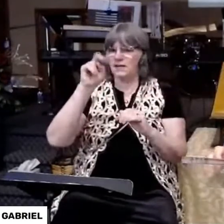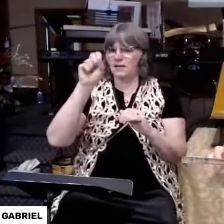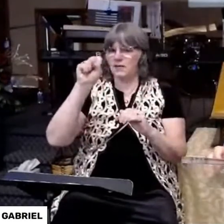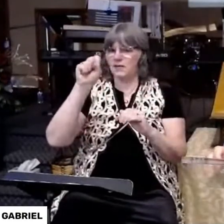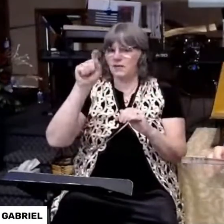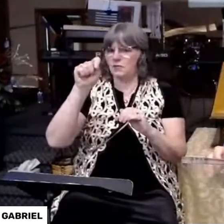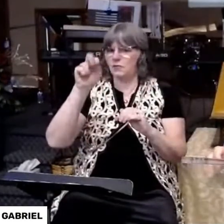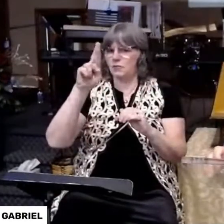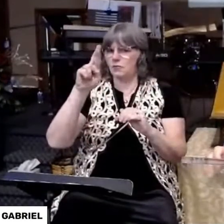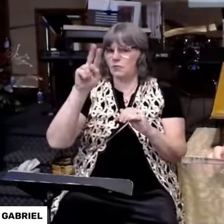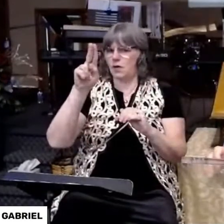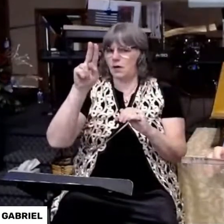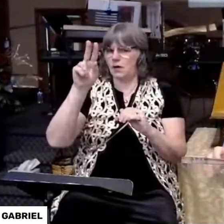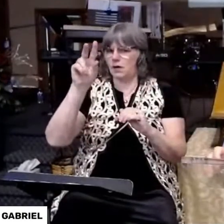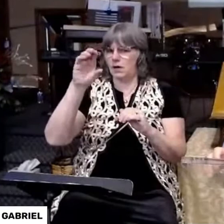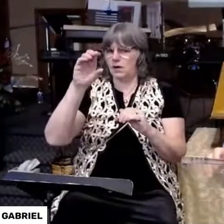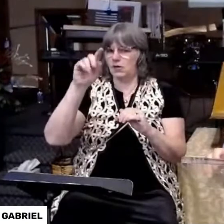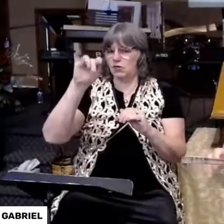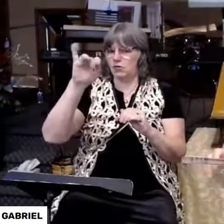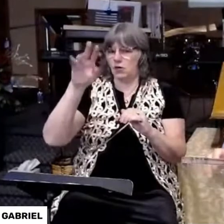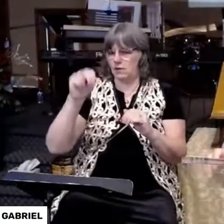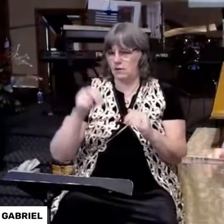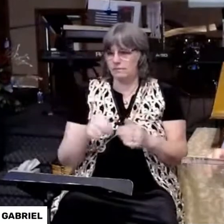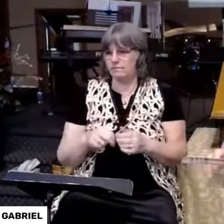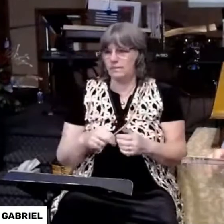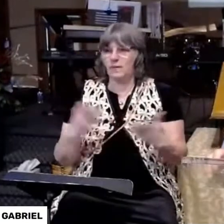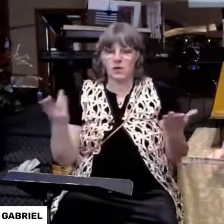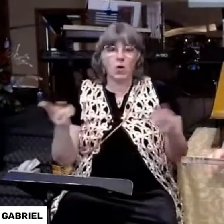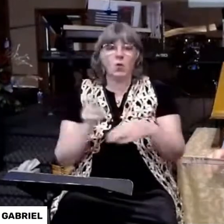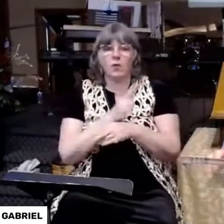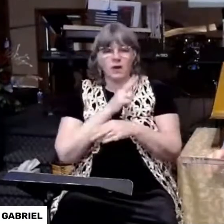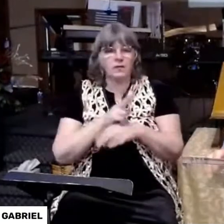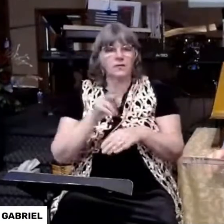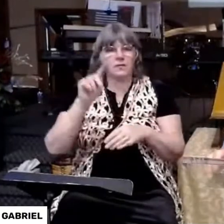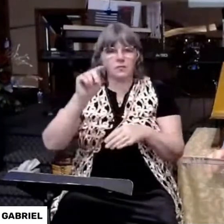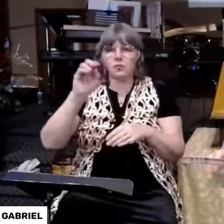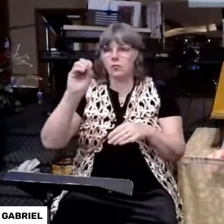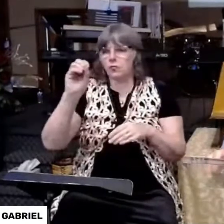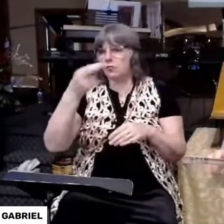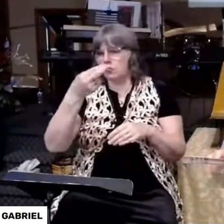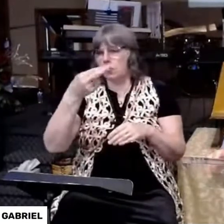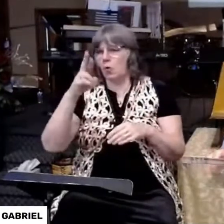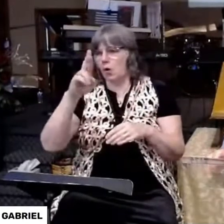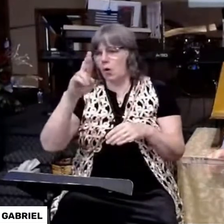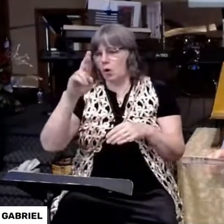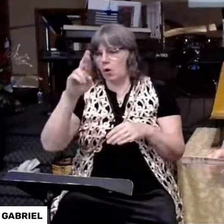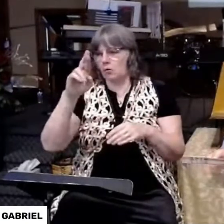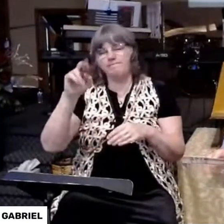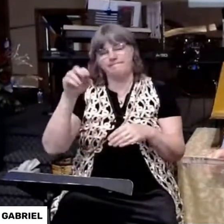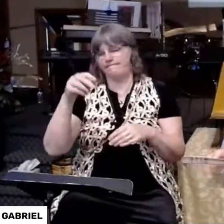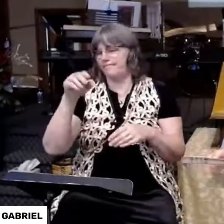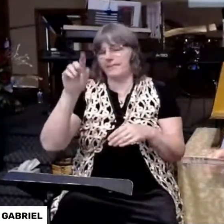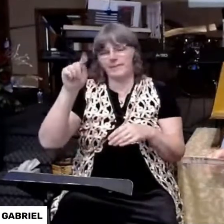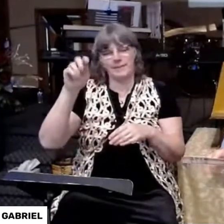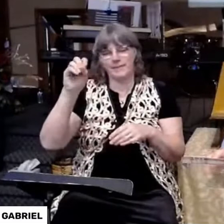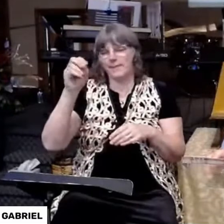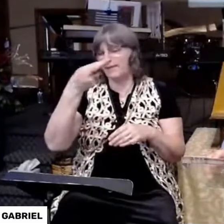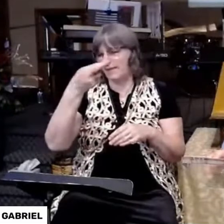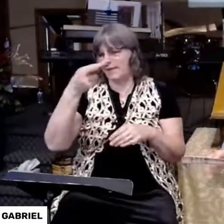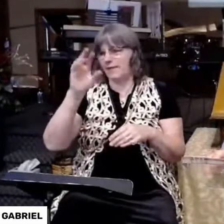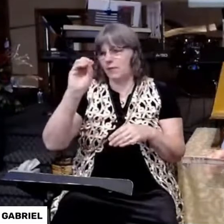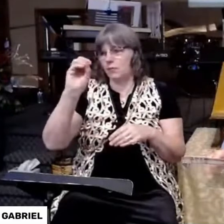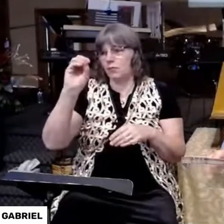better. Instruction. The word Torah is used When we say Torah, we usually